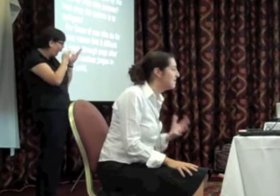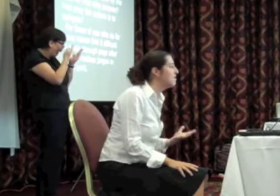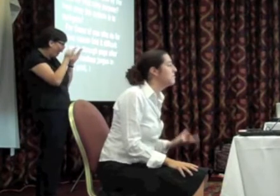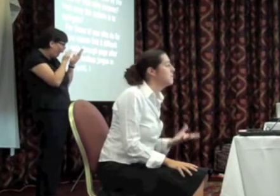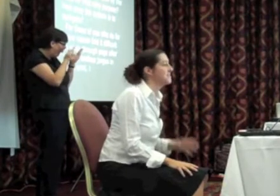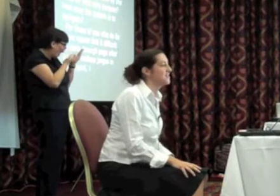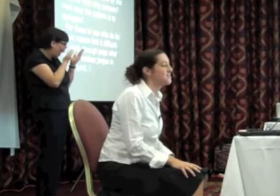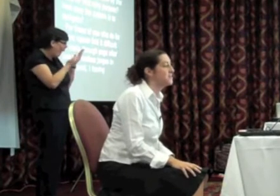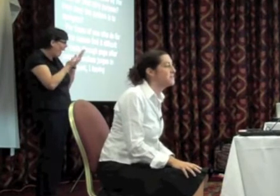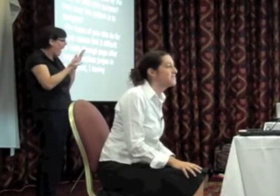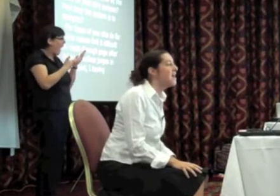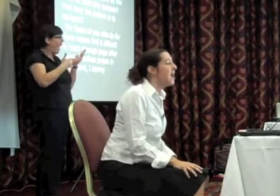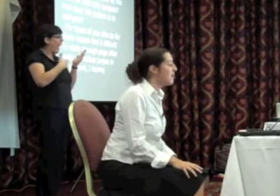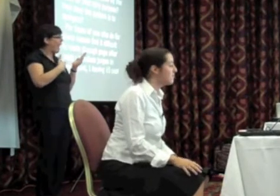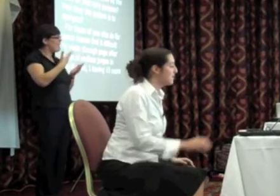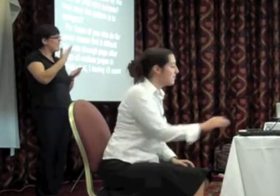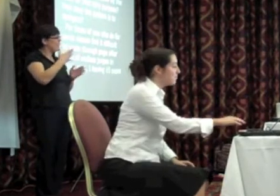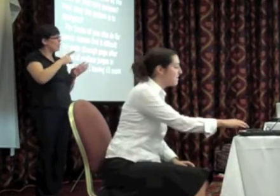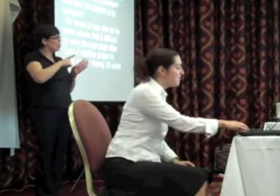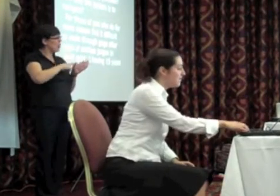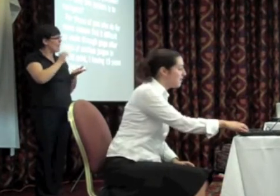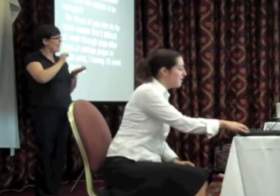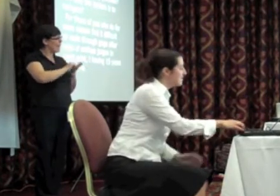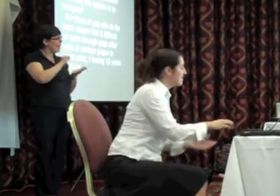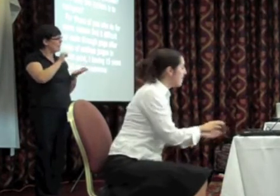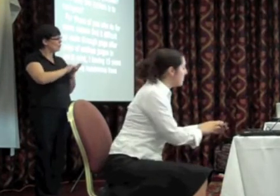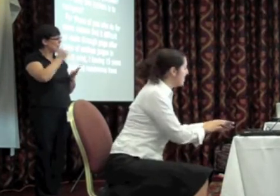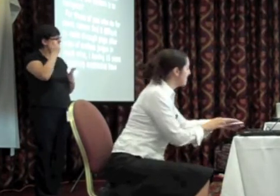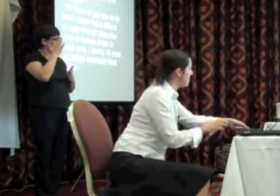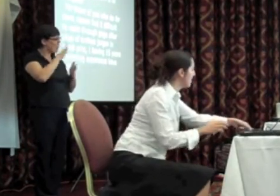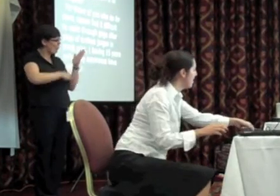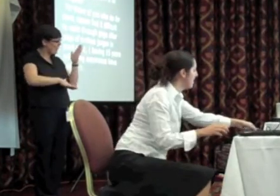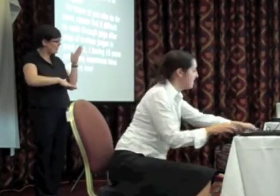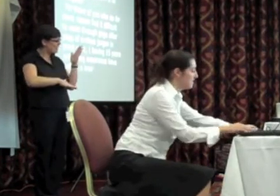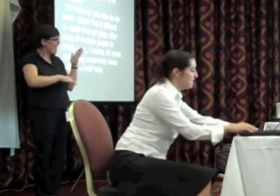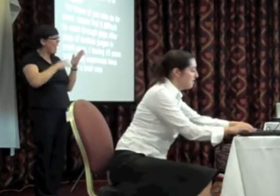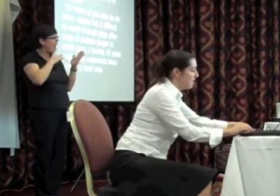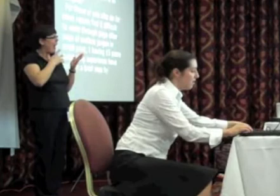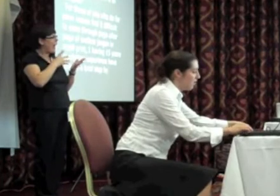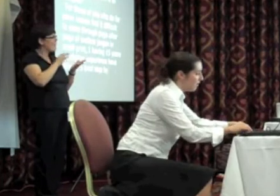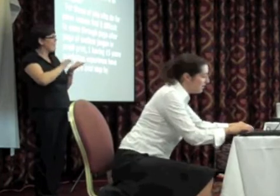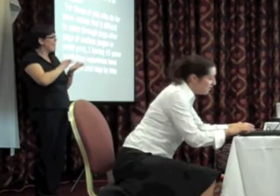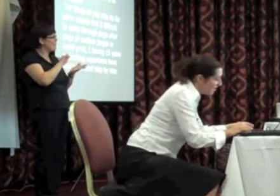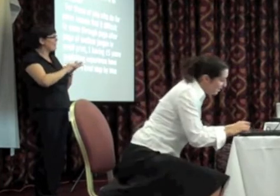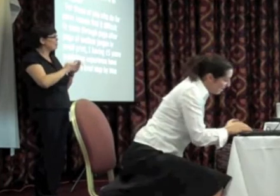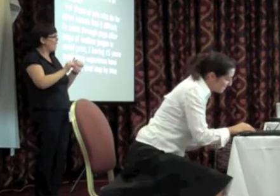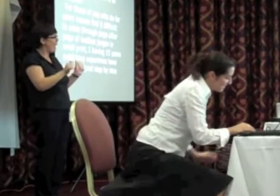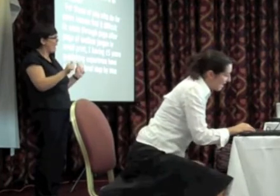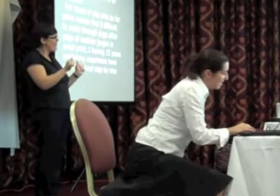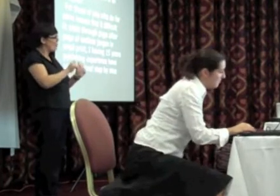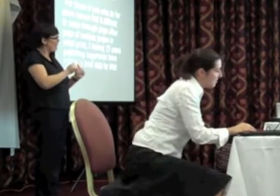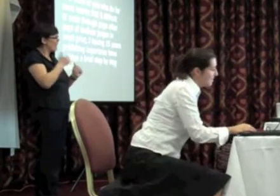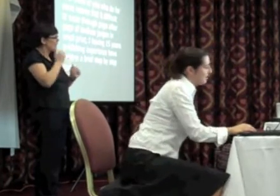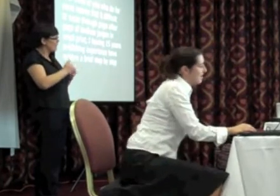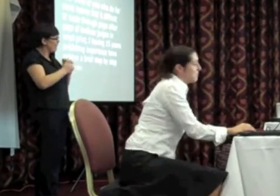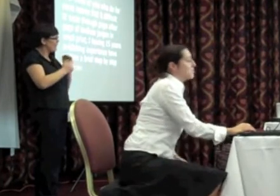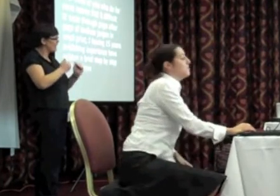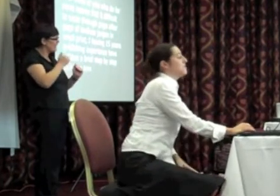15 years publishing experience, have written a brief step-by-step guide on how to